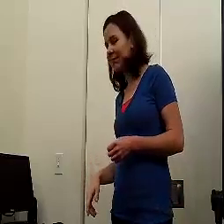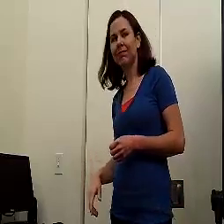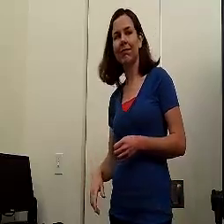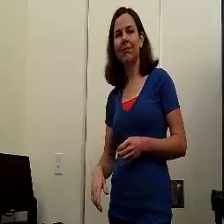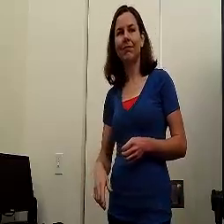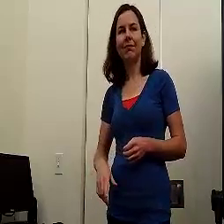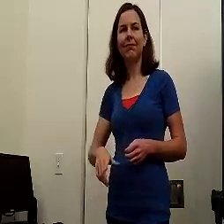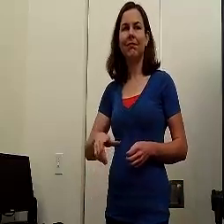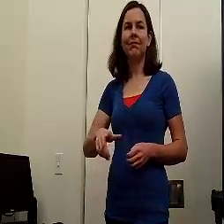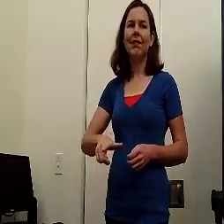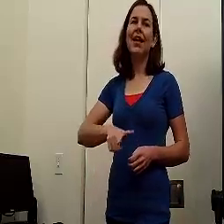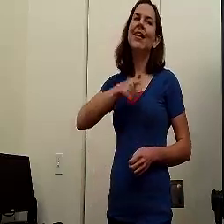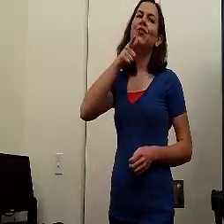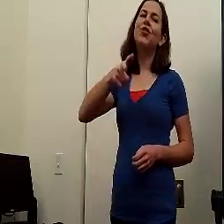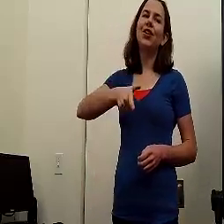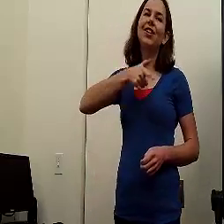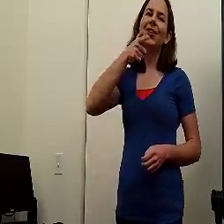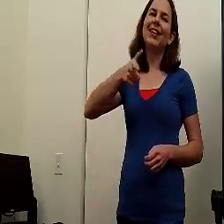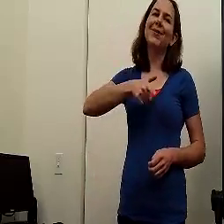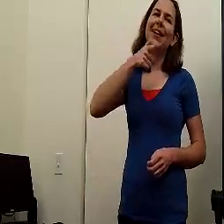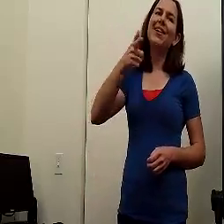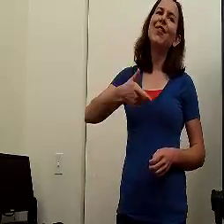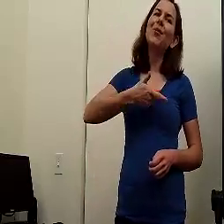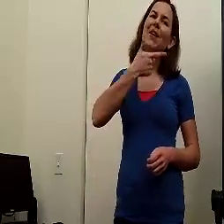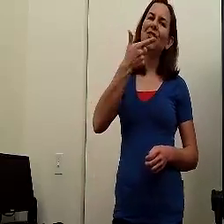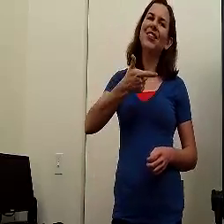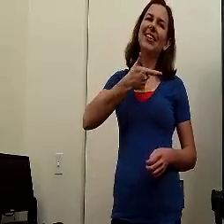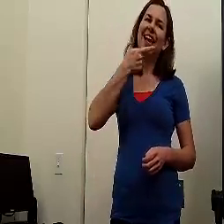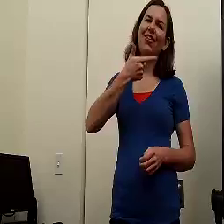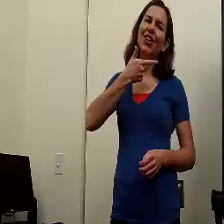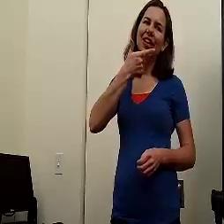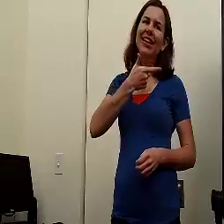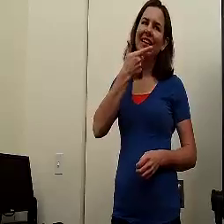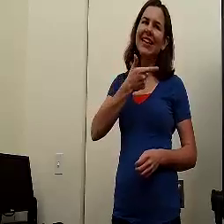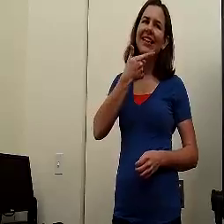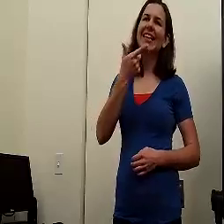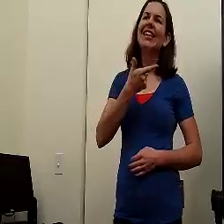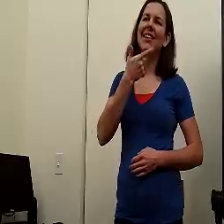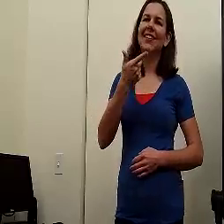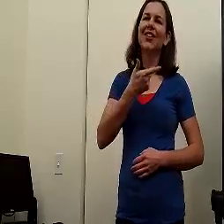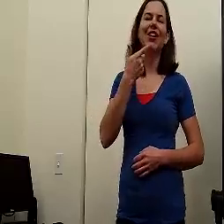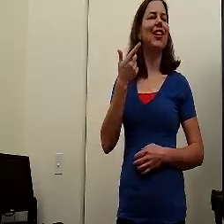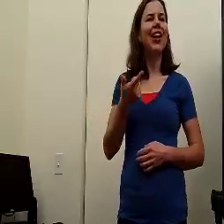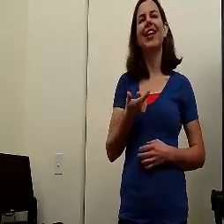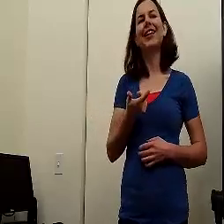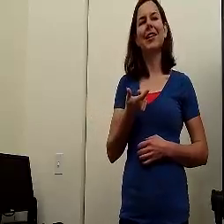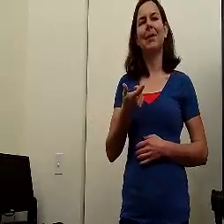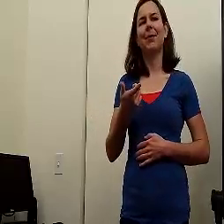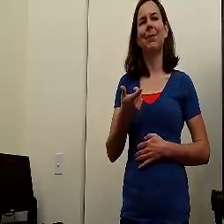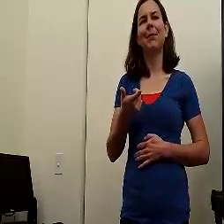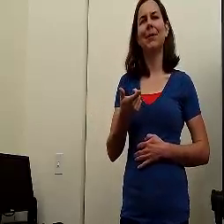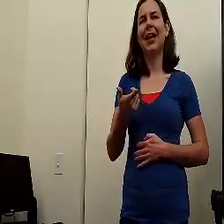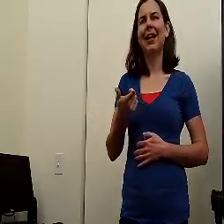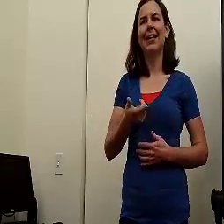this way. You should do it this way. Even though the picture does have it looking like this, it does look a lot like lesbian when people sign it.